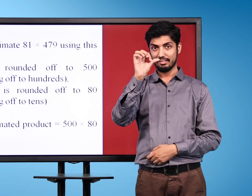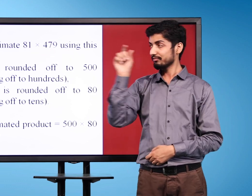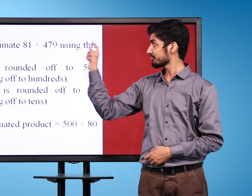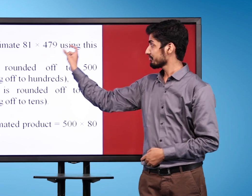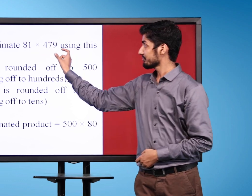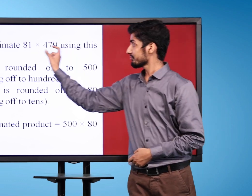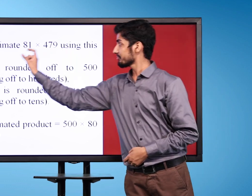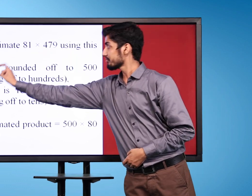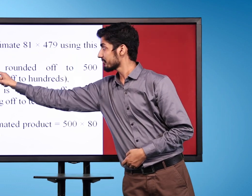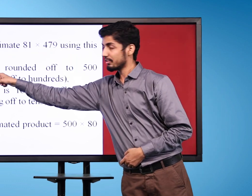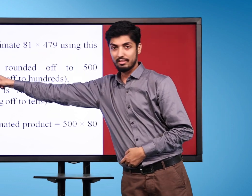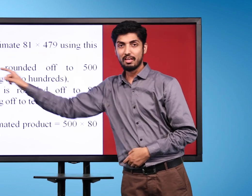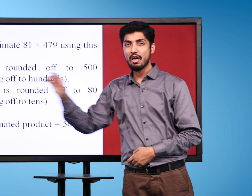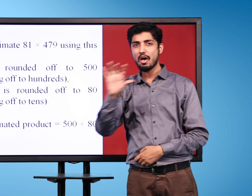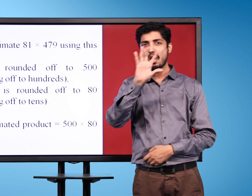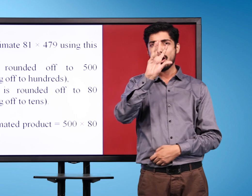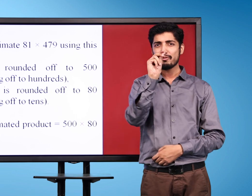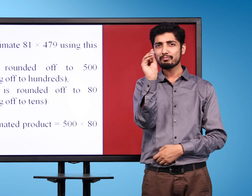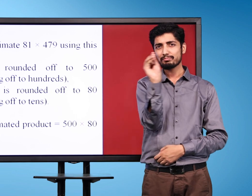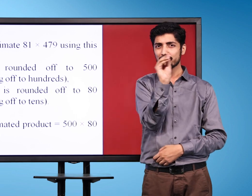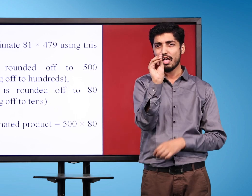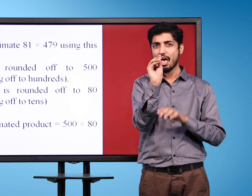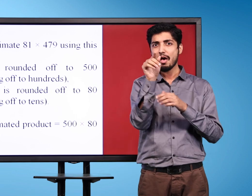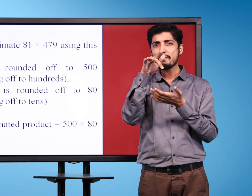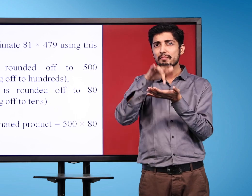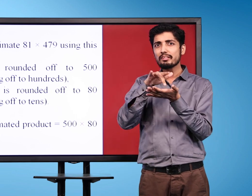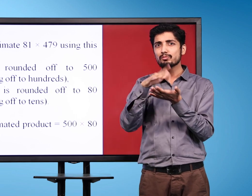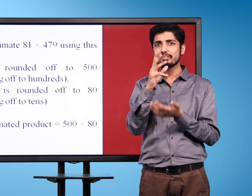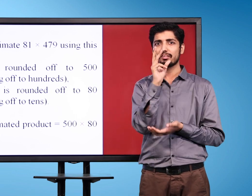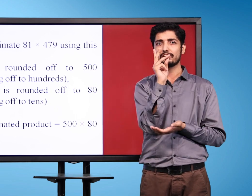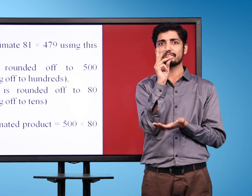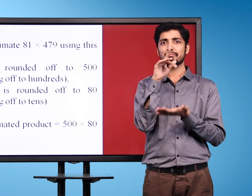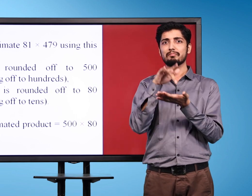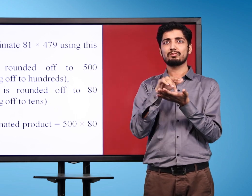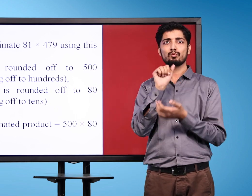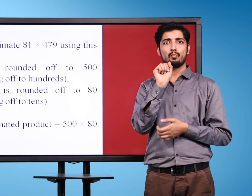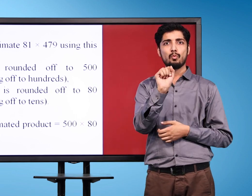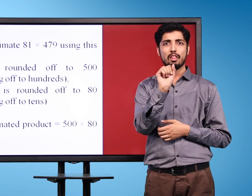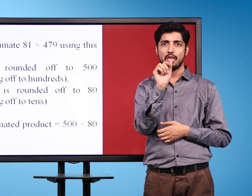479 is rounded off to 500, rounding off to hundreds.